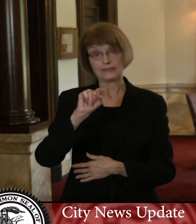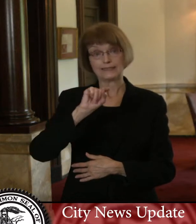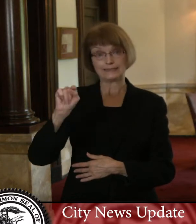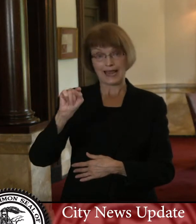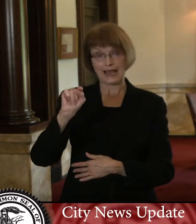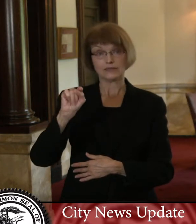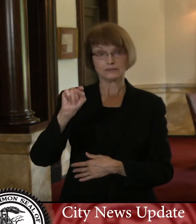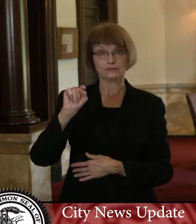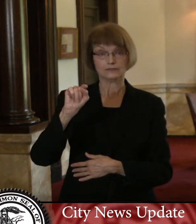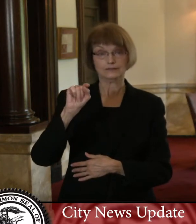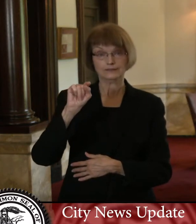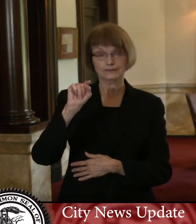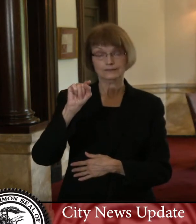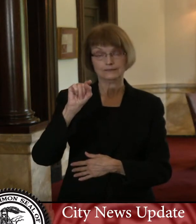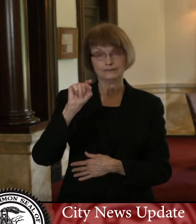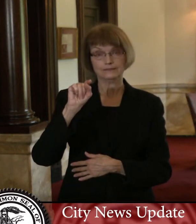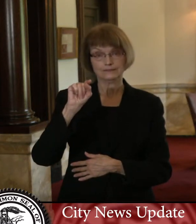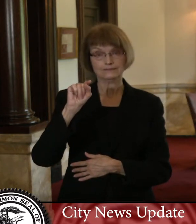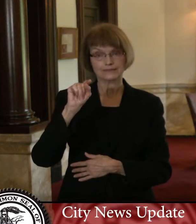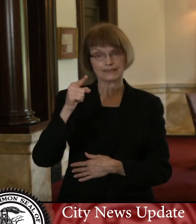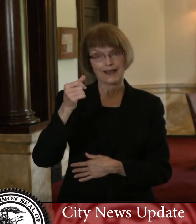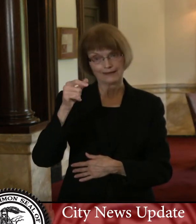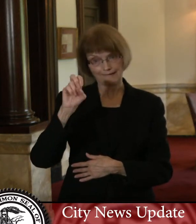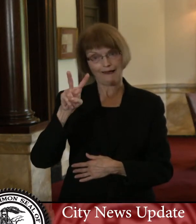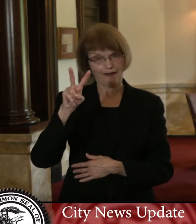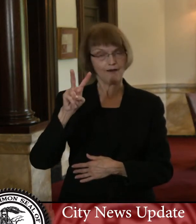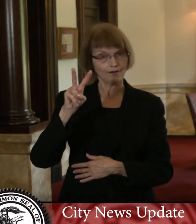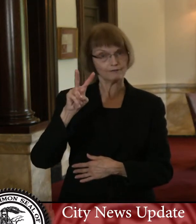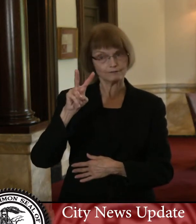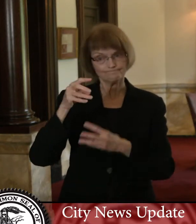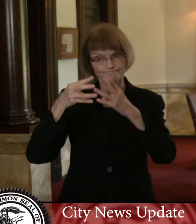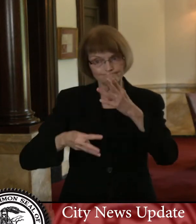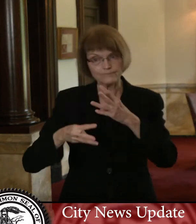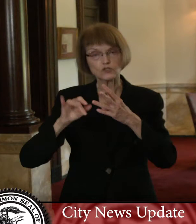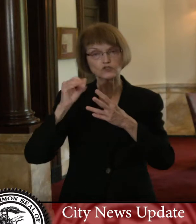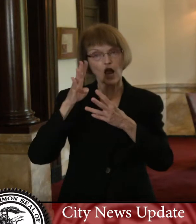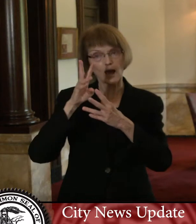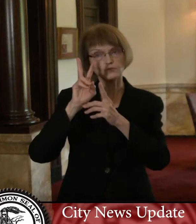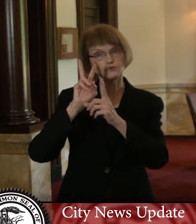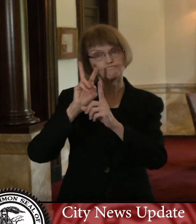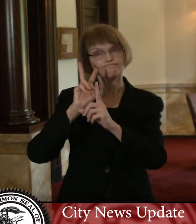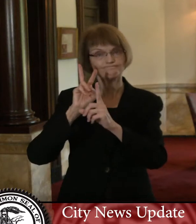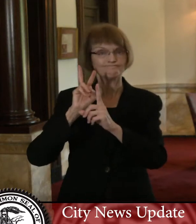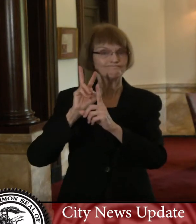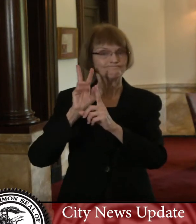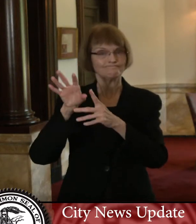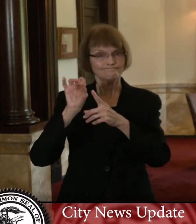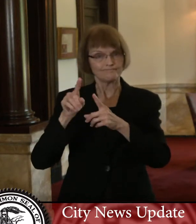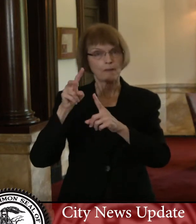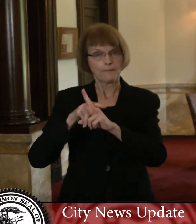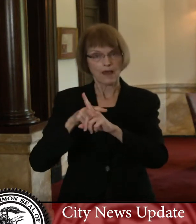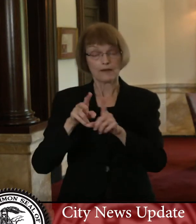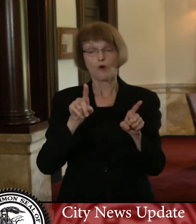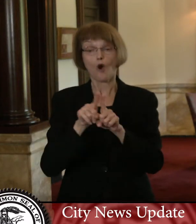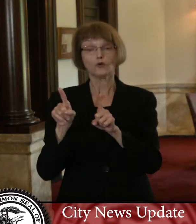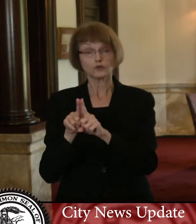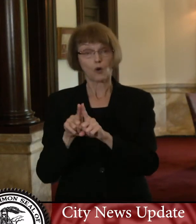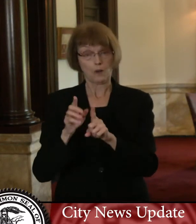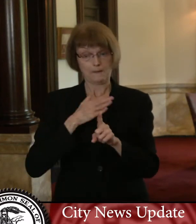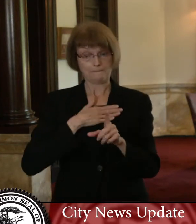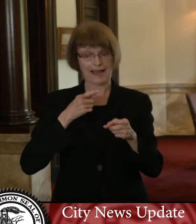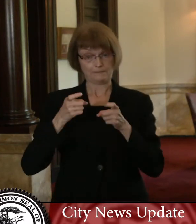stlouis-mo.gov/jobs to apply. We're also still accepting applications for some important positions in my administration, so